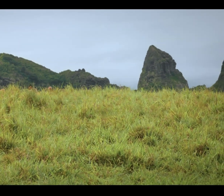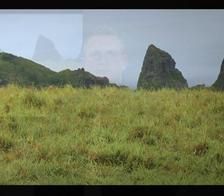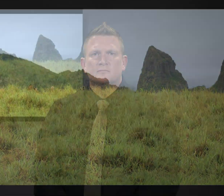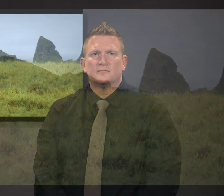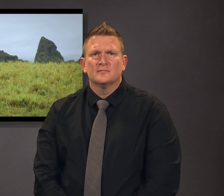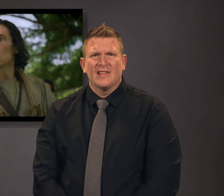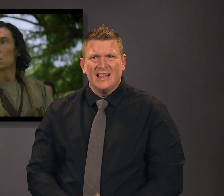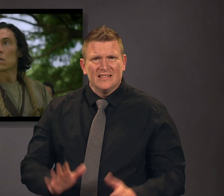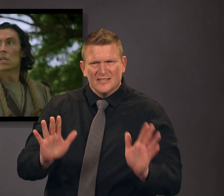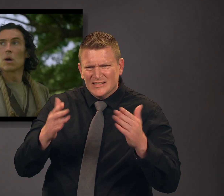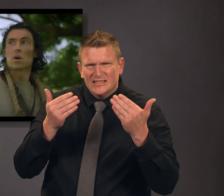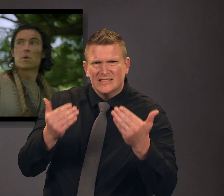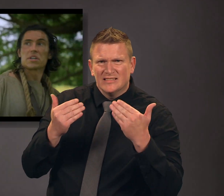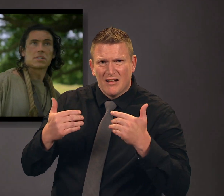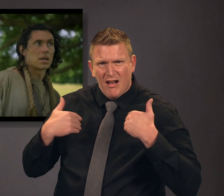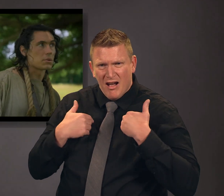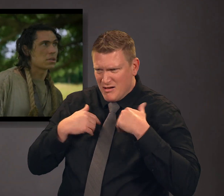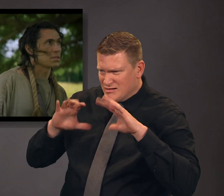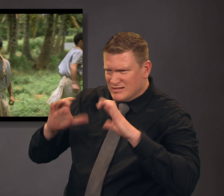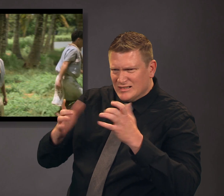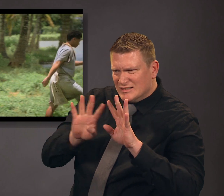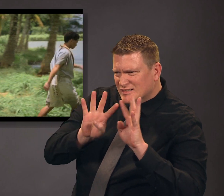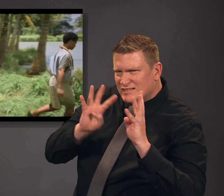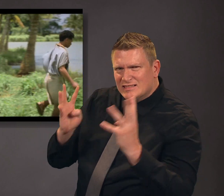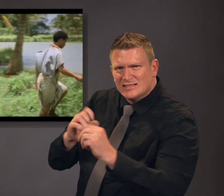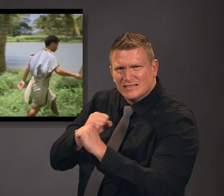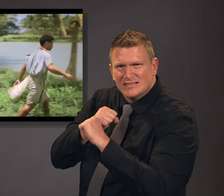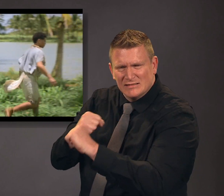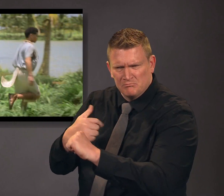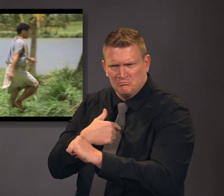Circle the flocks. Now go and contend with these men.